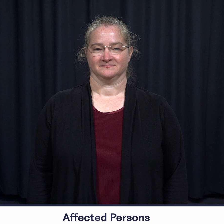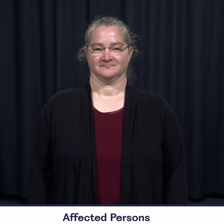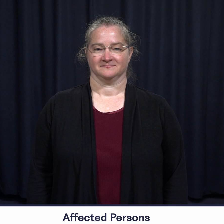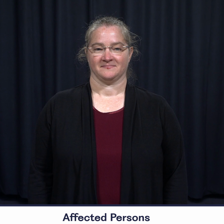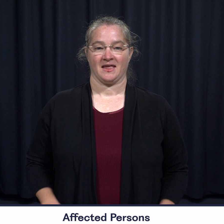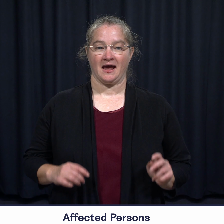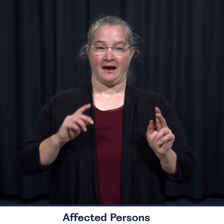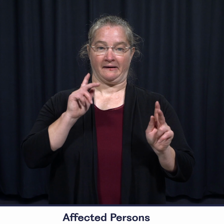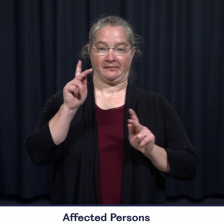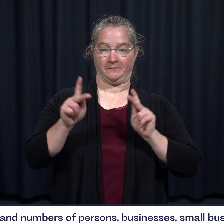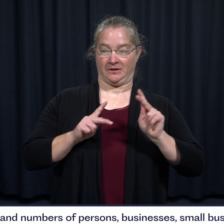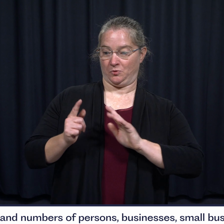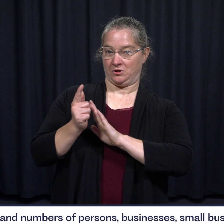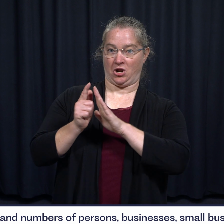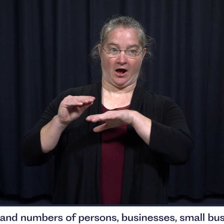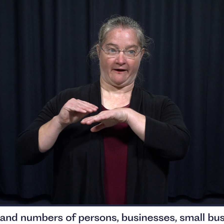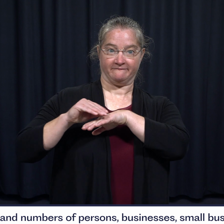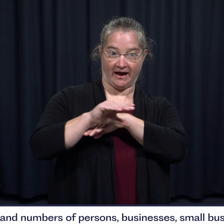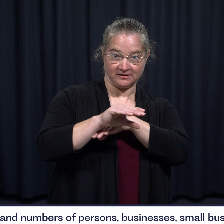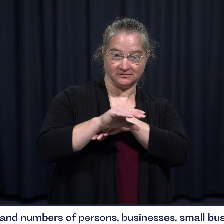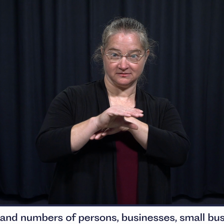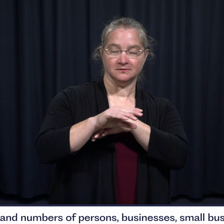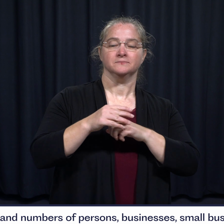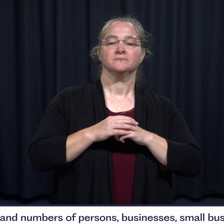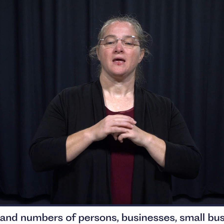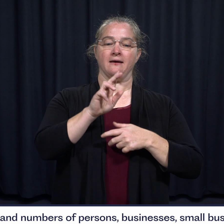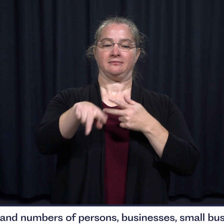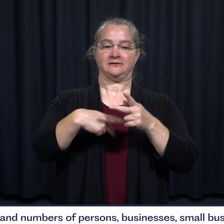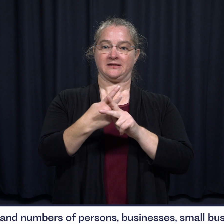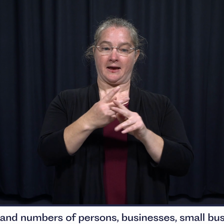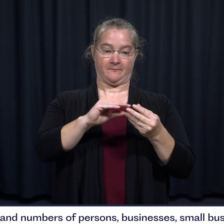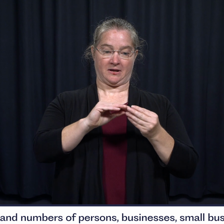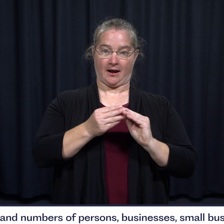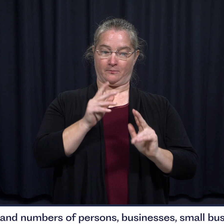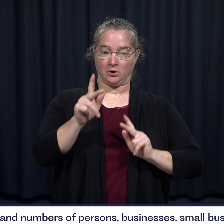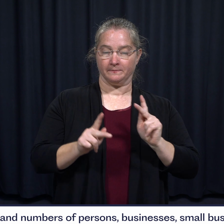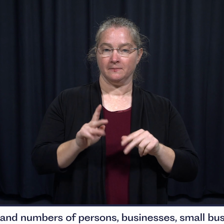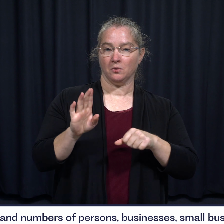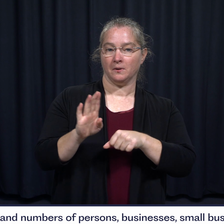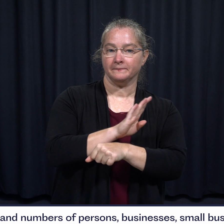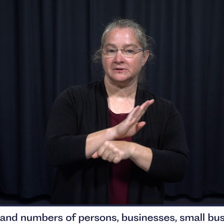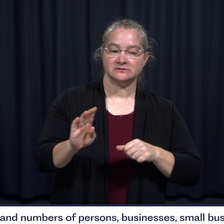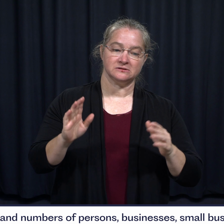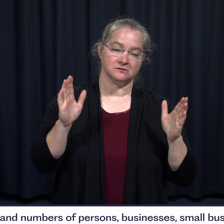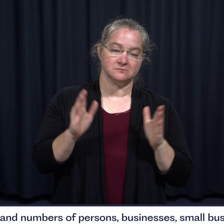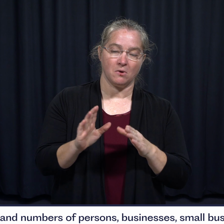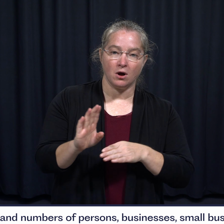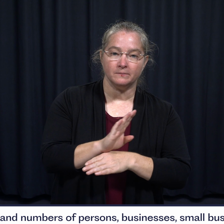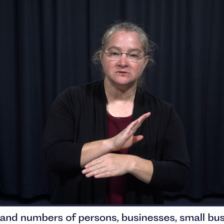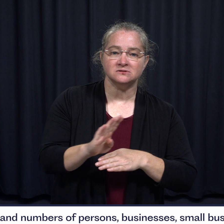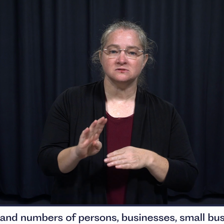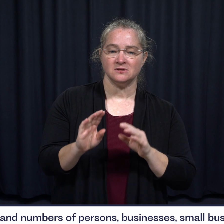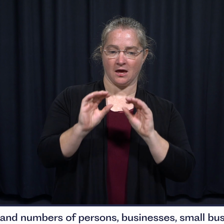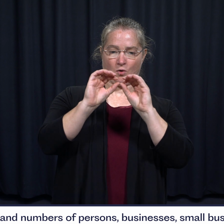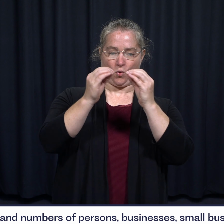Affected persons. The types and numbers of persons, businesses, small businesses, and organizations